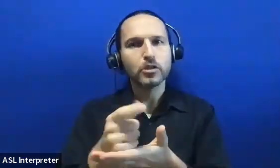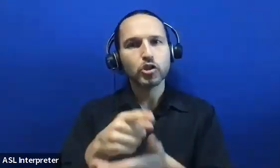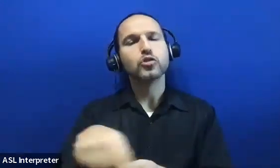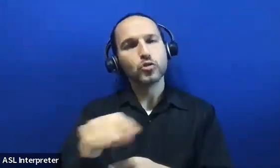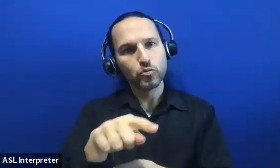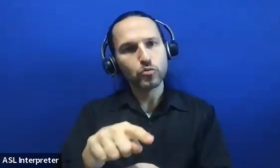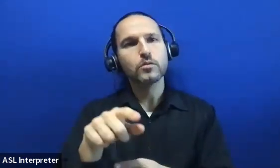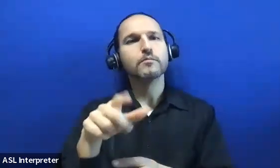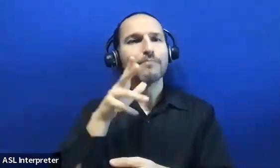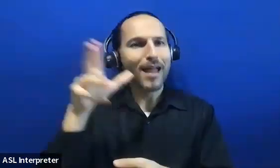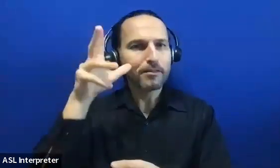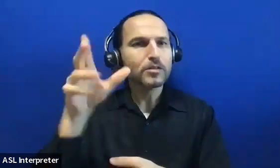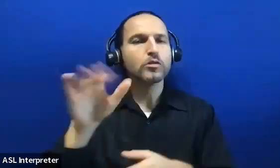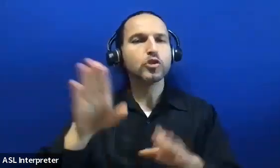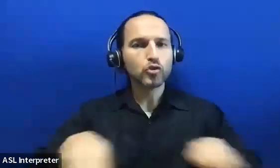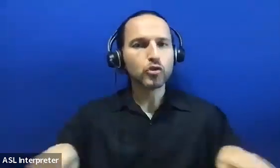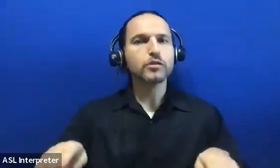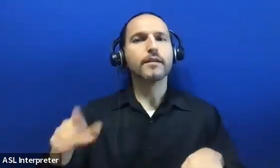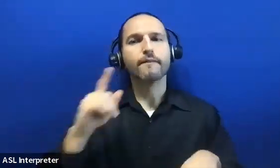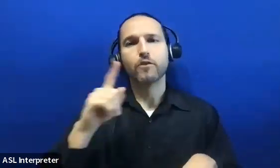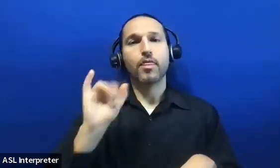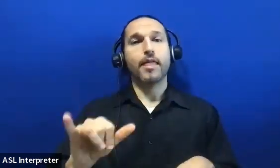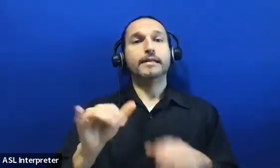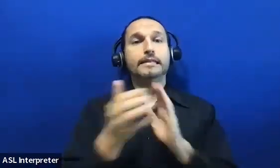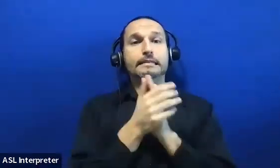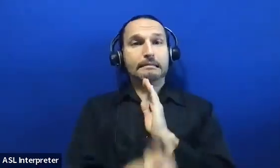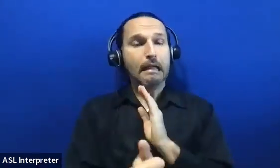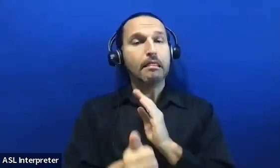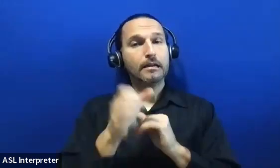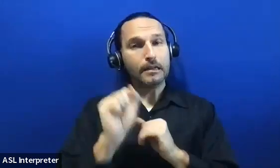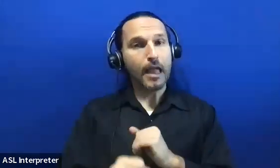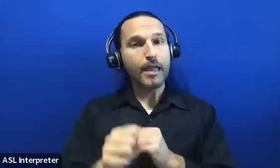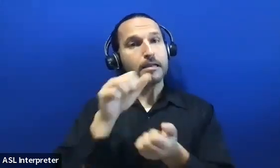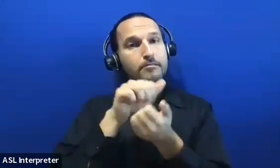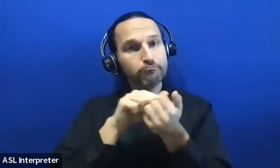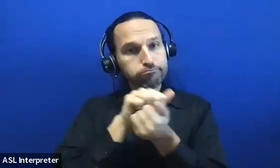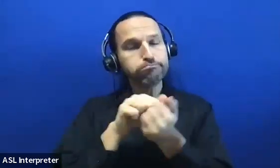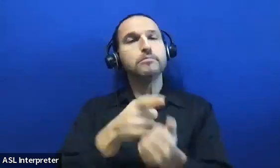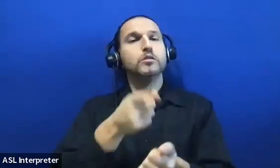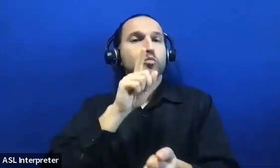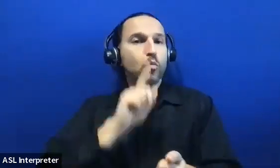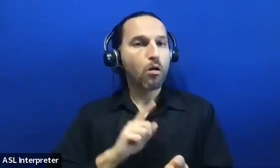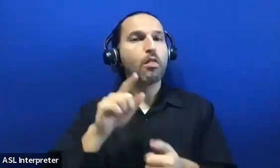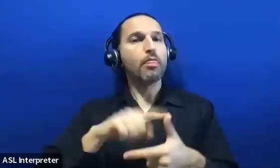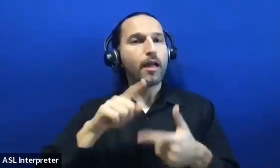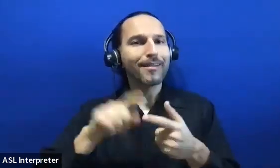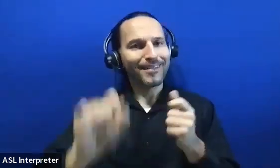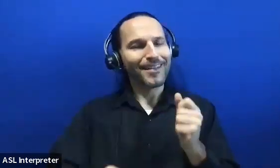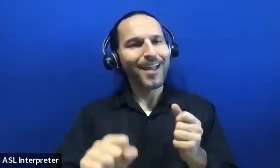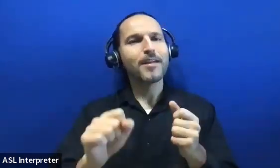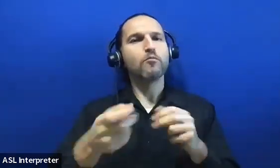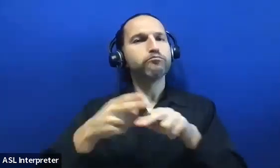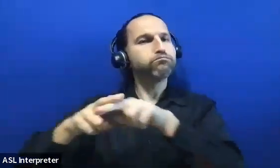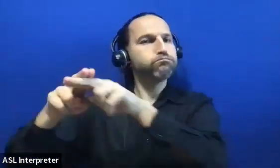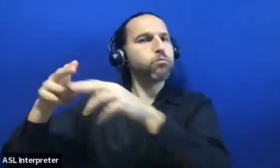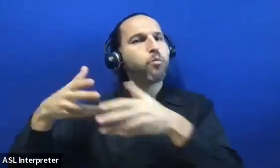with their feeding and swallowing skills so that they can gain weight, grow, and thrive, and participate in family meal times in the way that